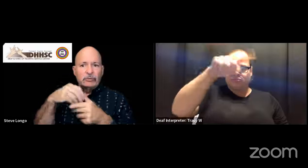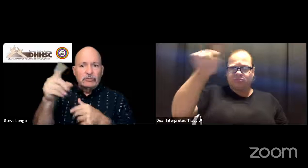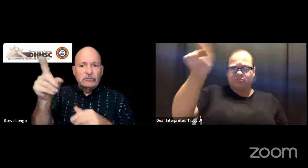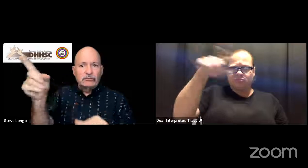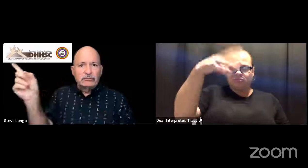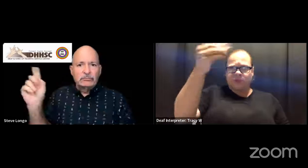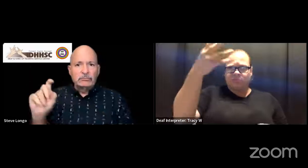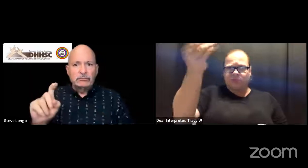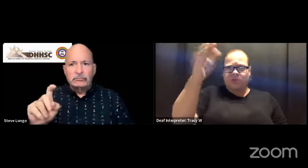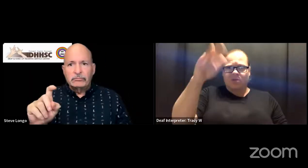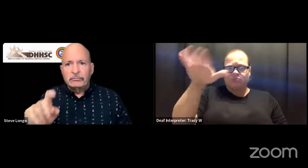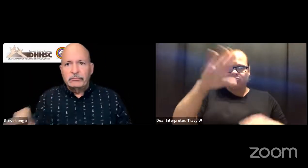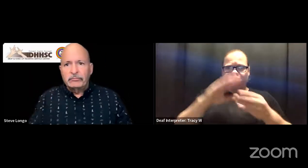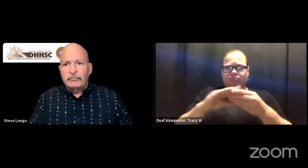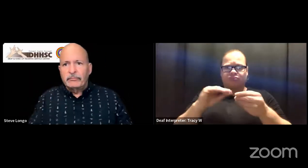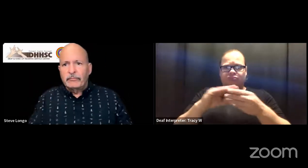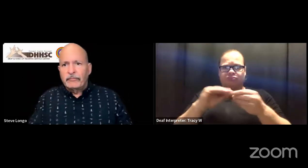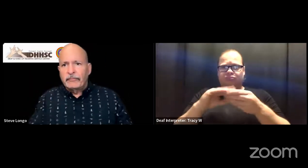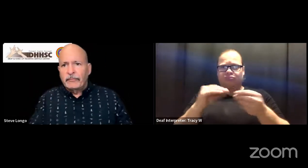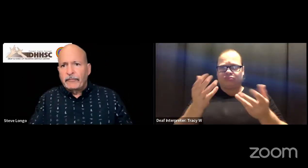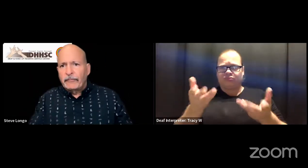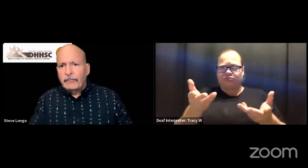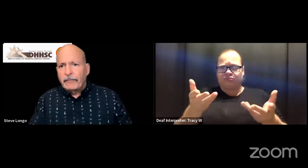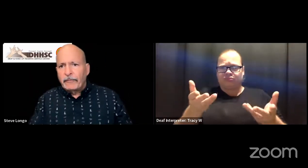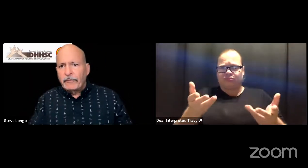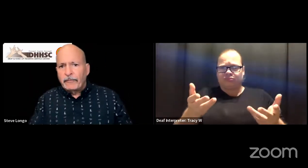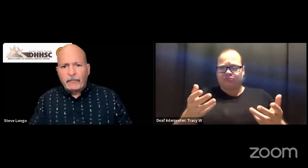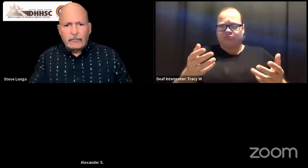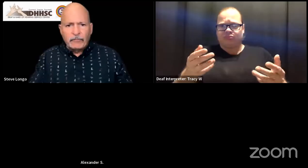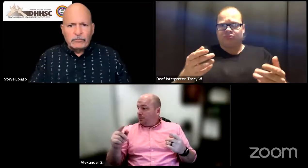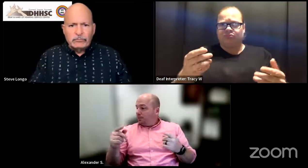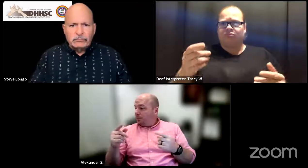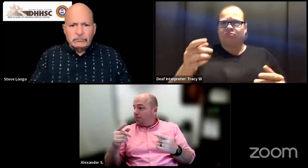Alex, one more time, any other comments from the community?